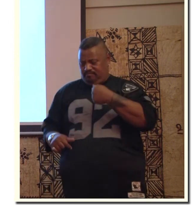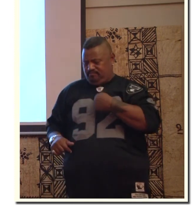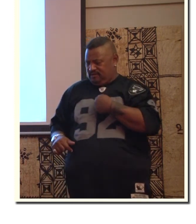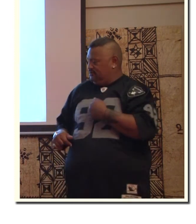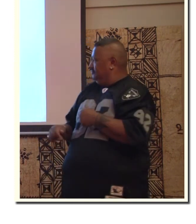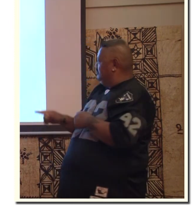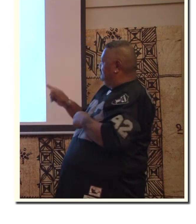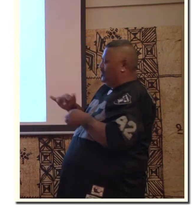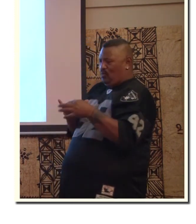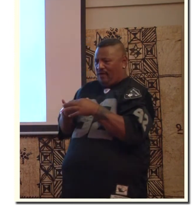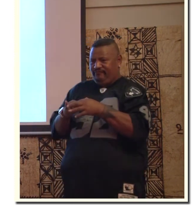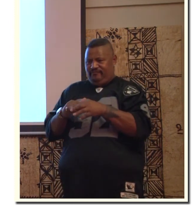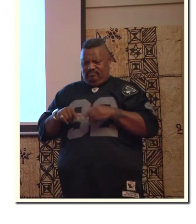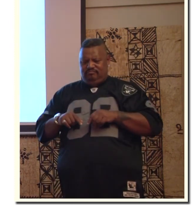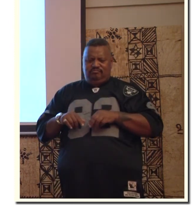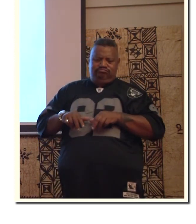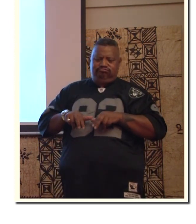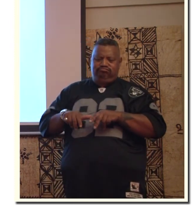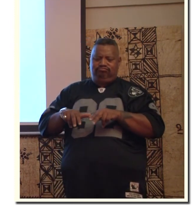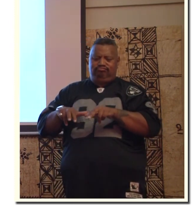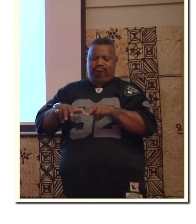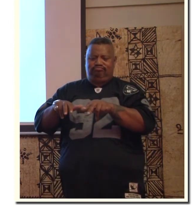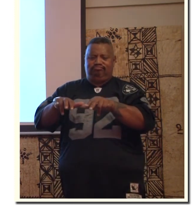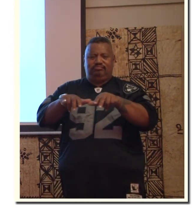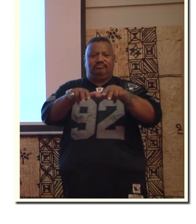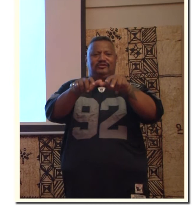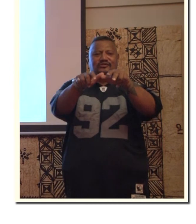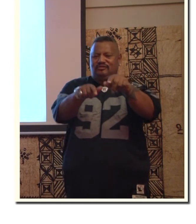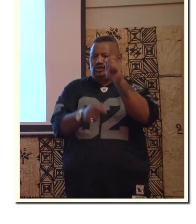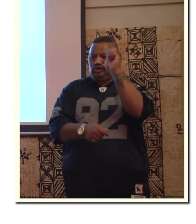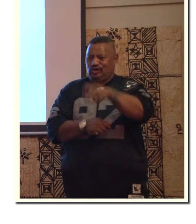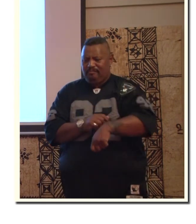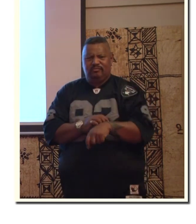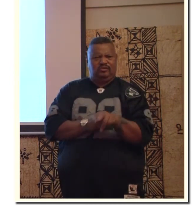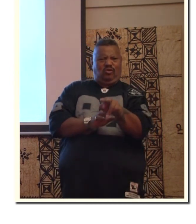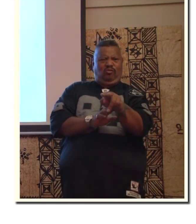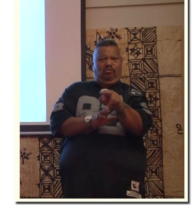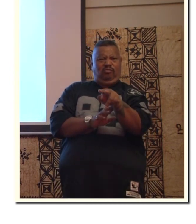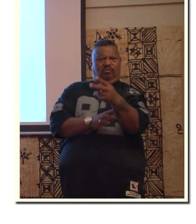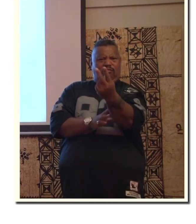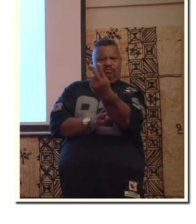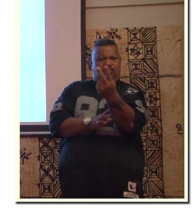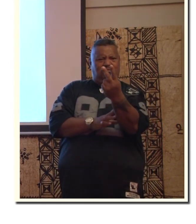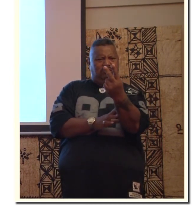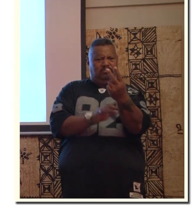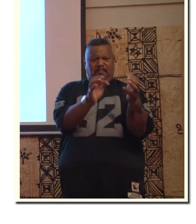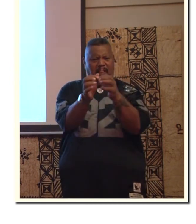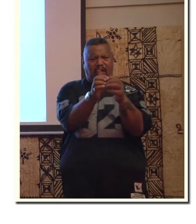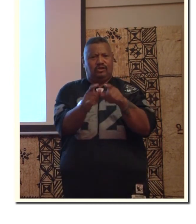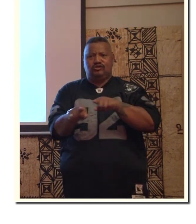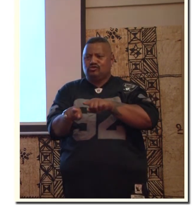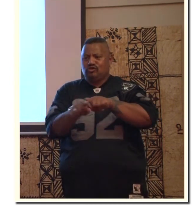it. But my wife and I were walking down to the shop and we